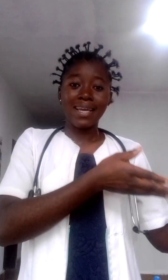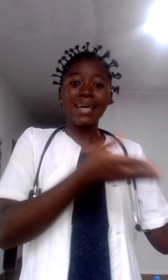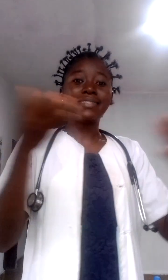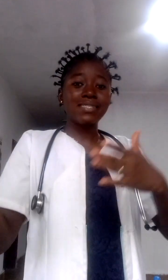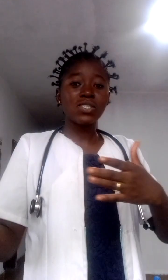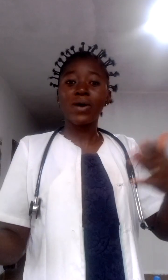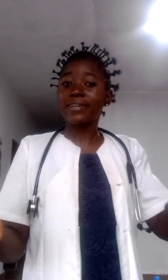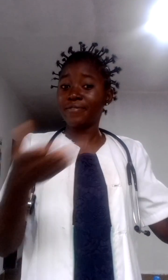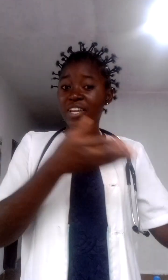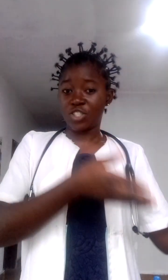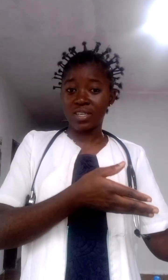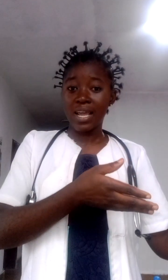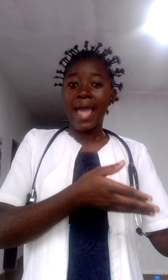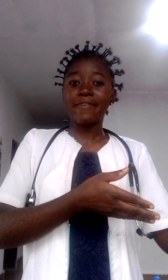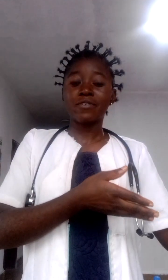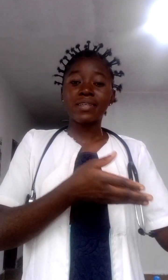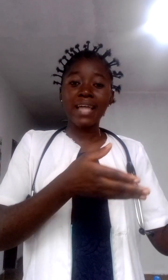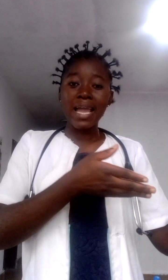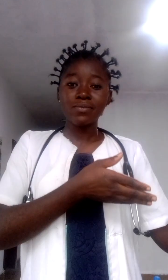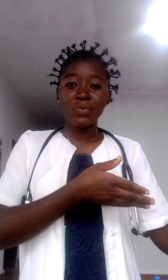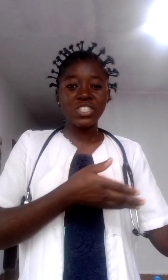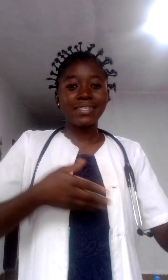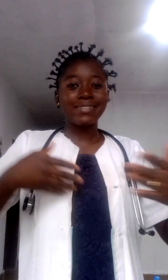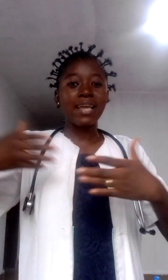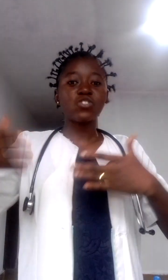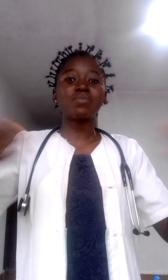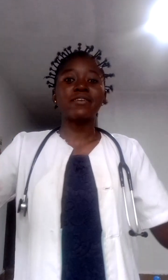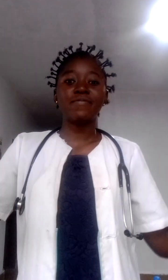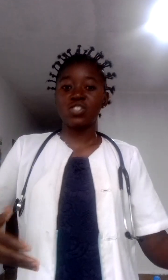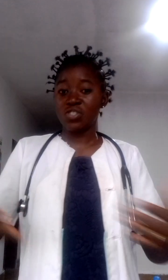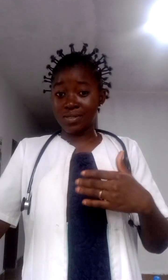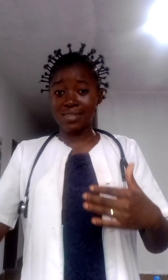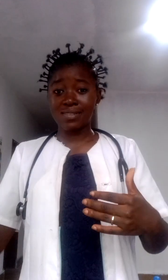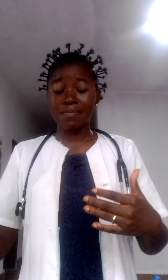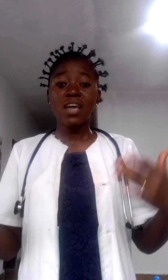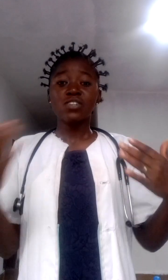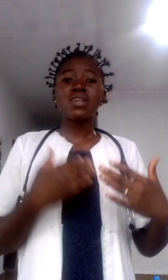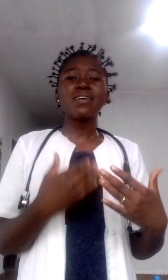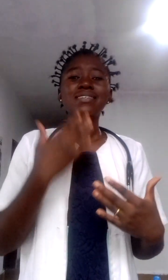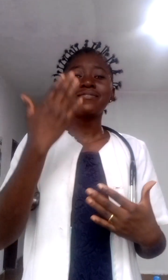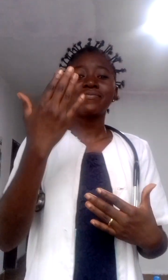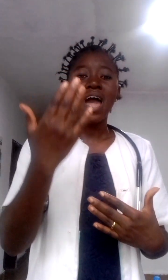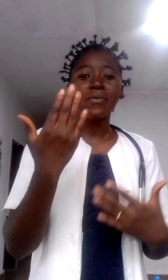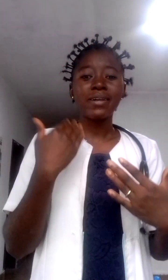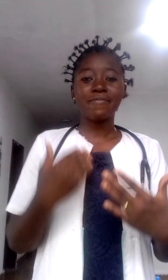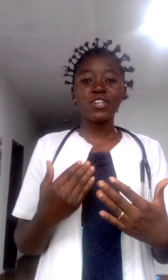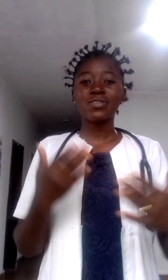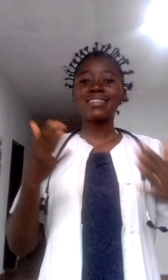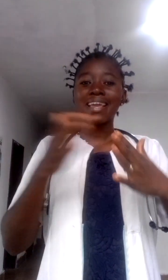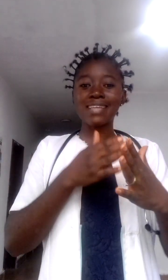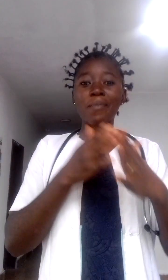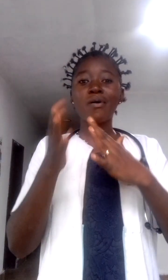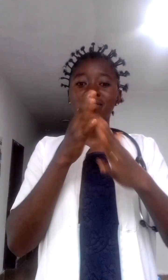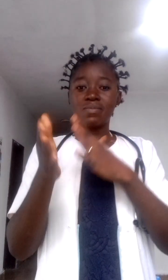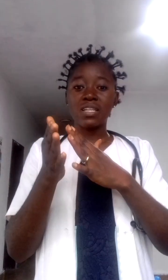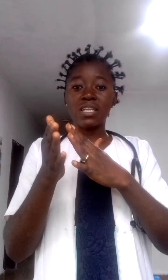a disease or an infection, and from the time which it takes to manifest in your system. So now this viral infection takes